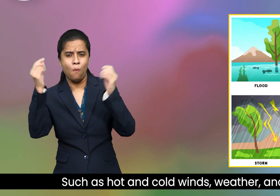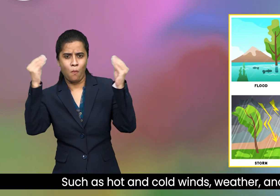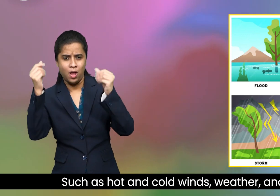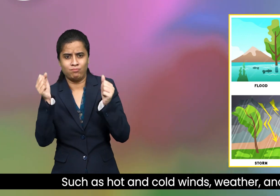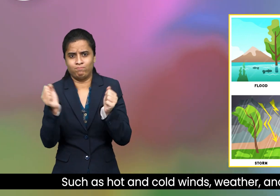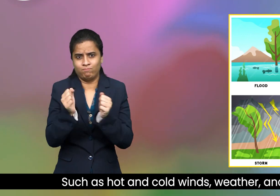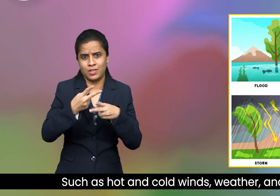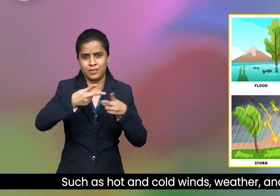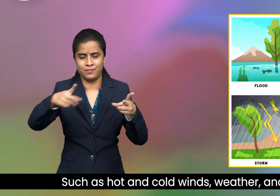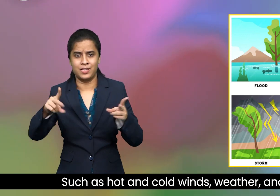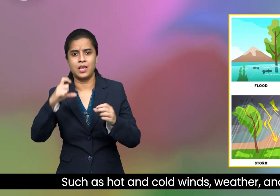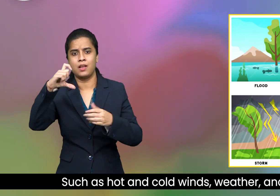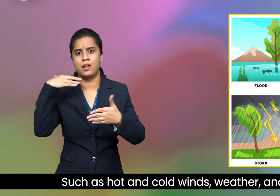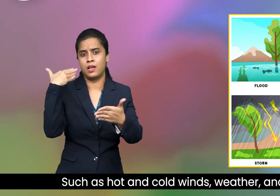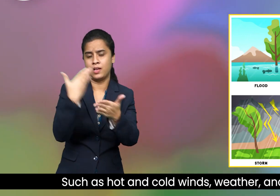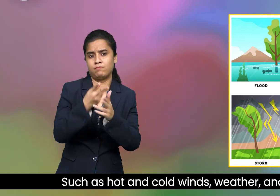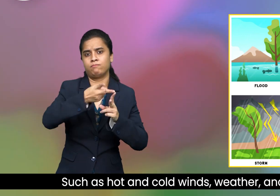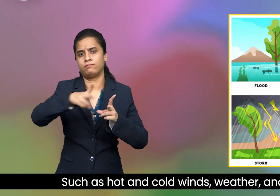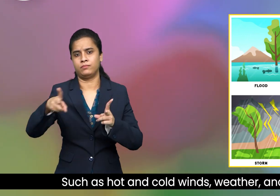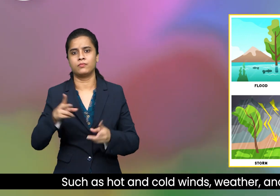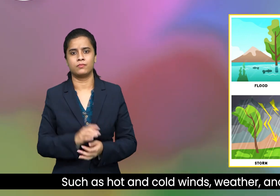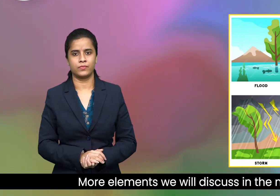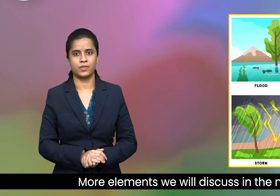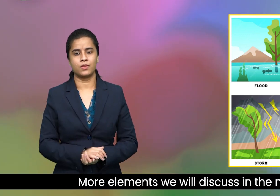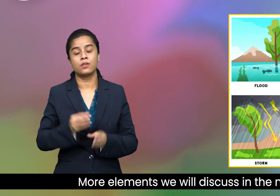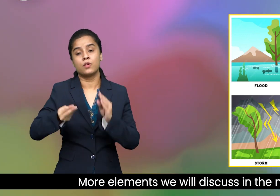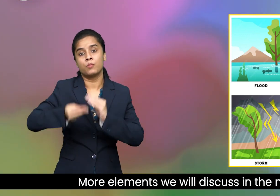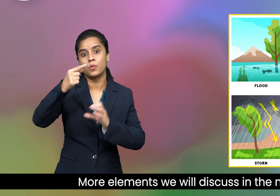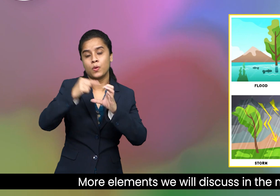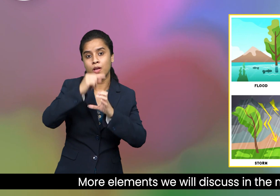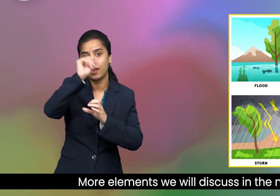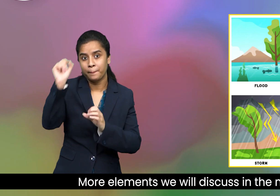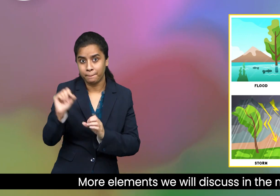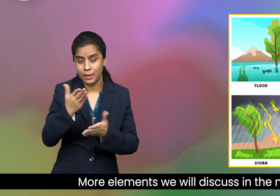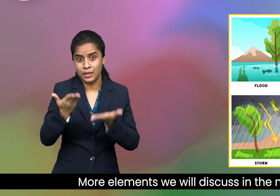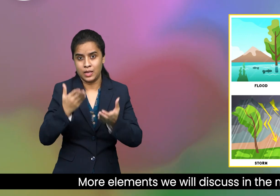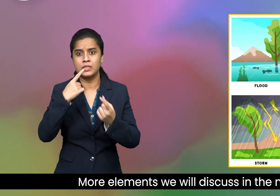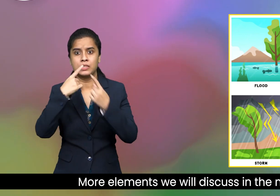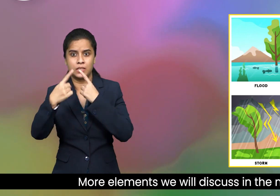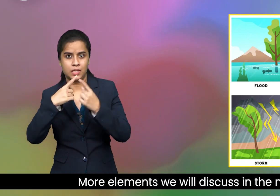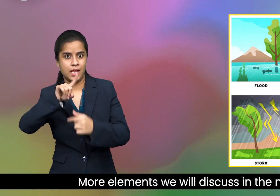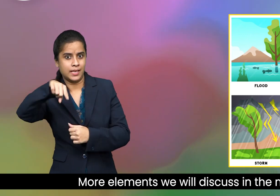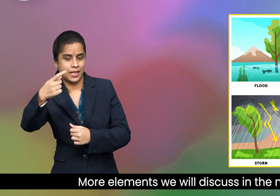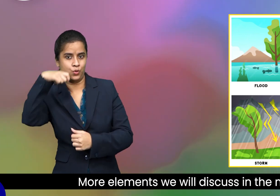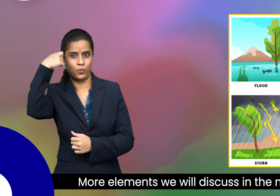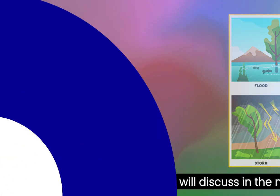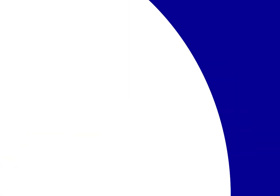weather and climate, etc. More elements we will discuss